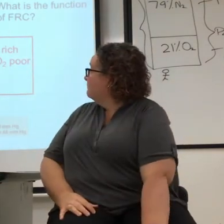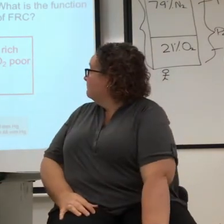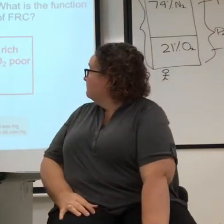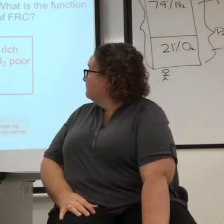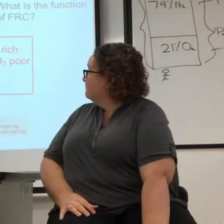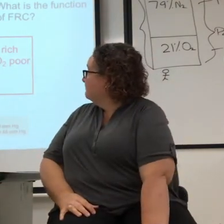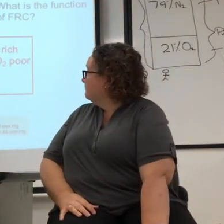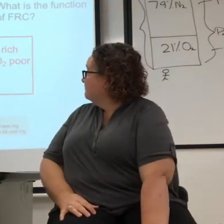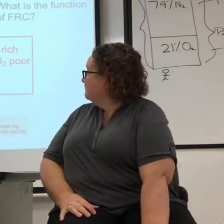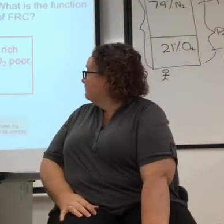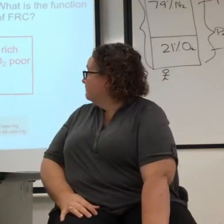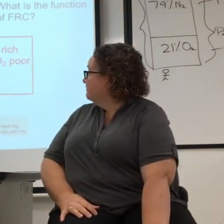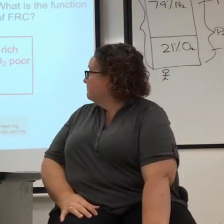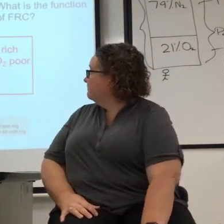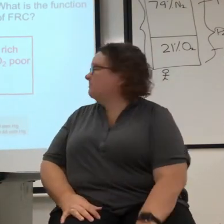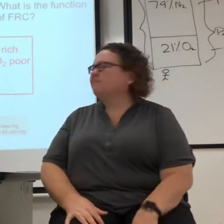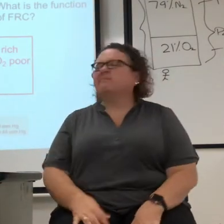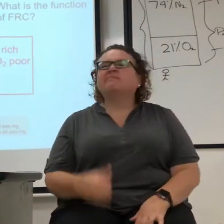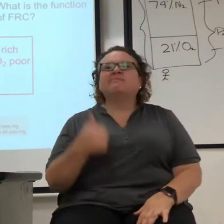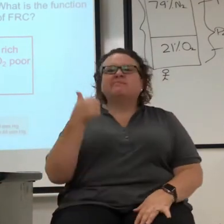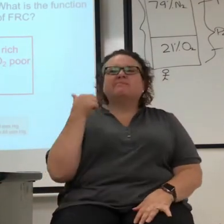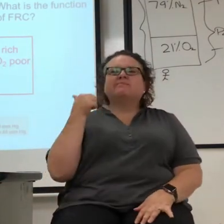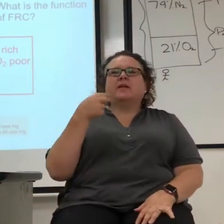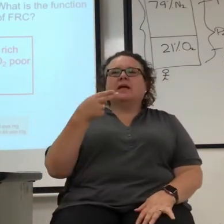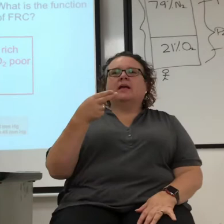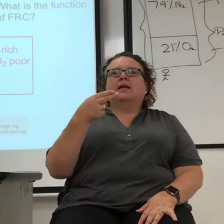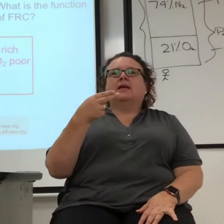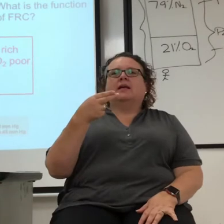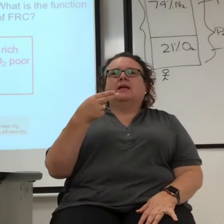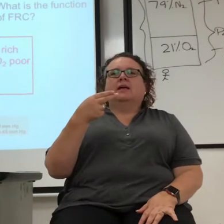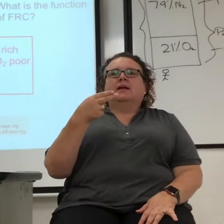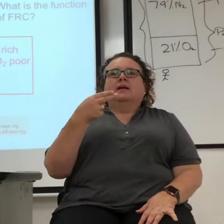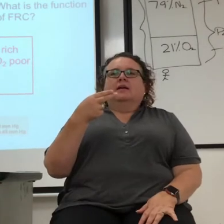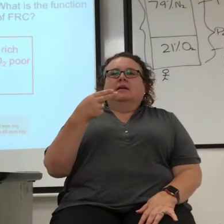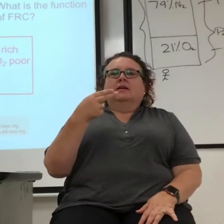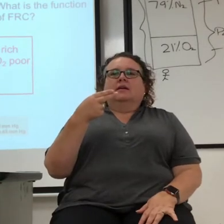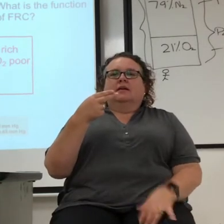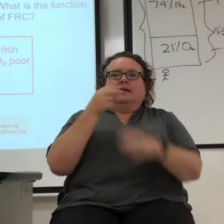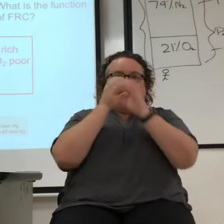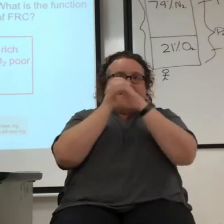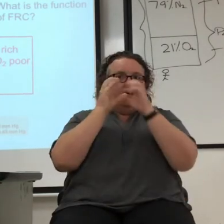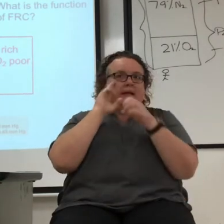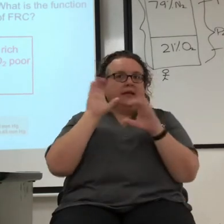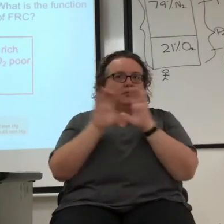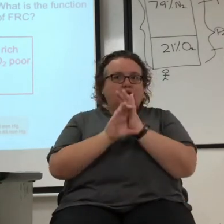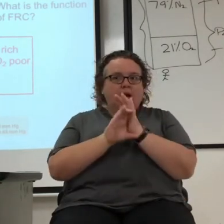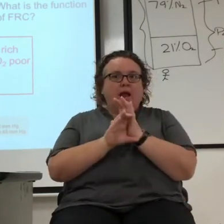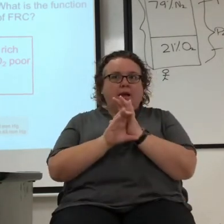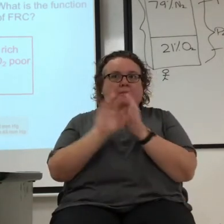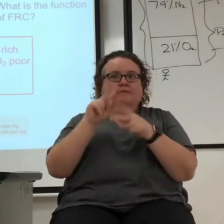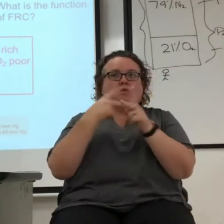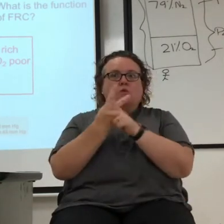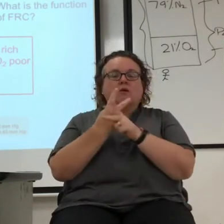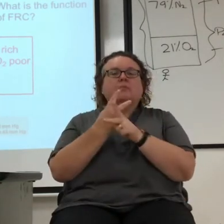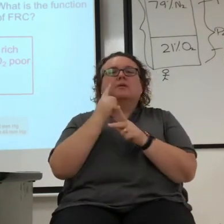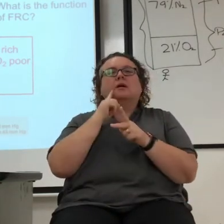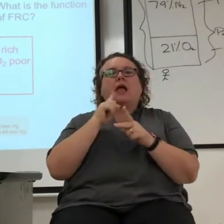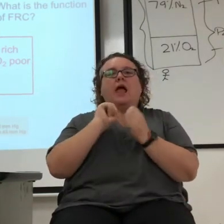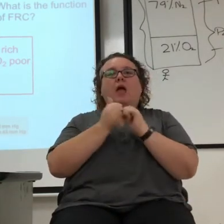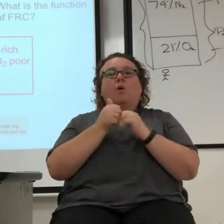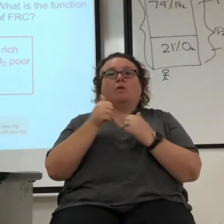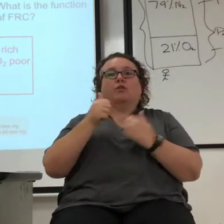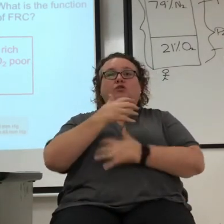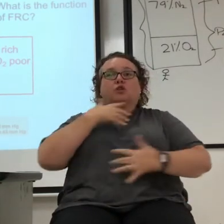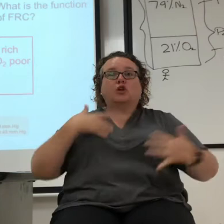This is showing you in histogram form the partial pressures of our blood gases and how the circulatory